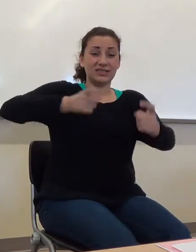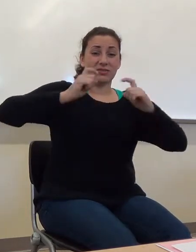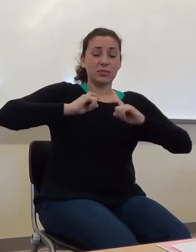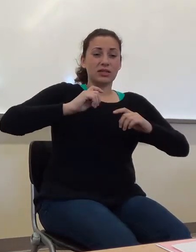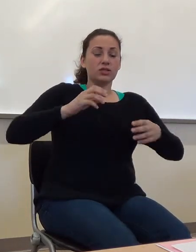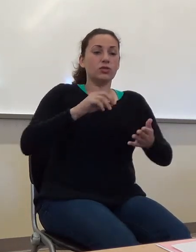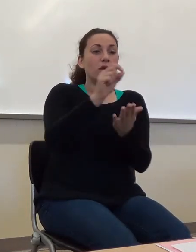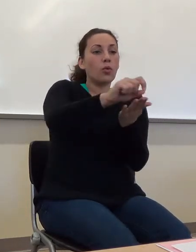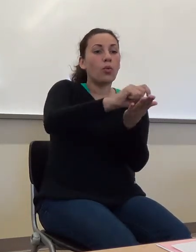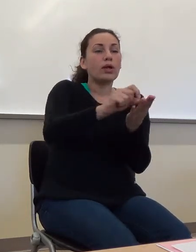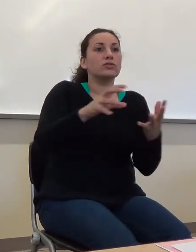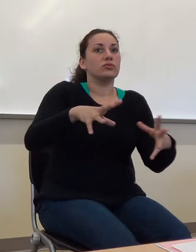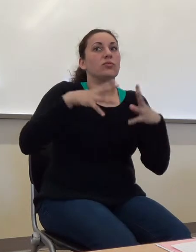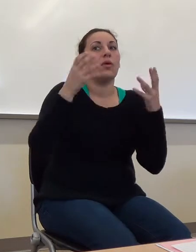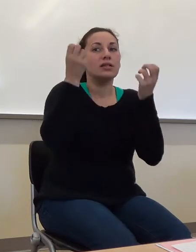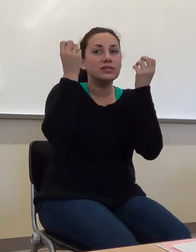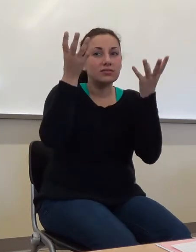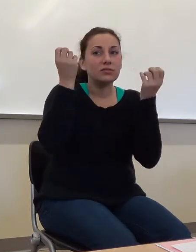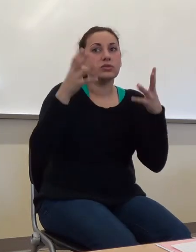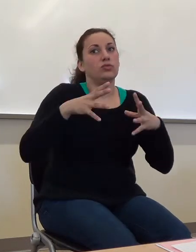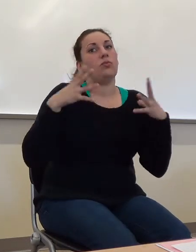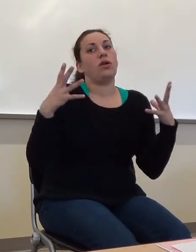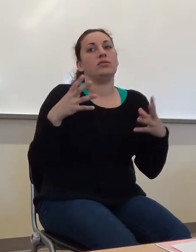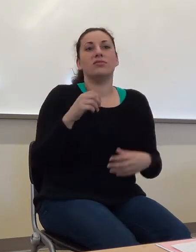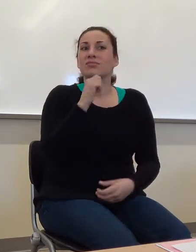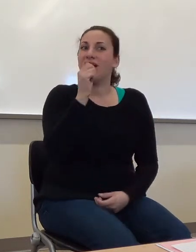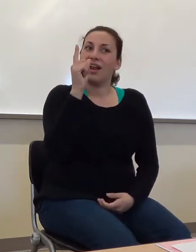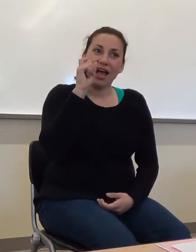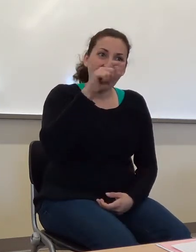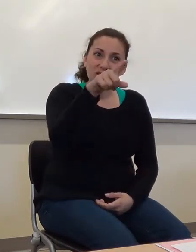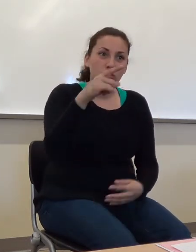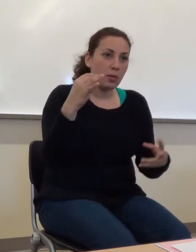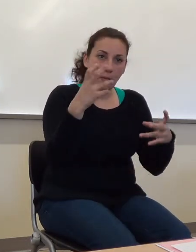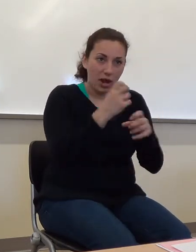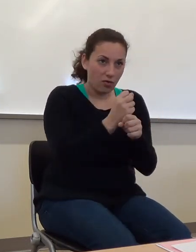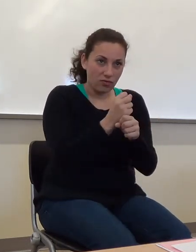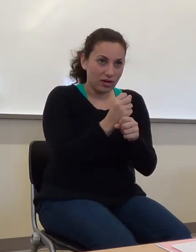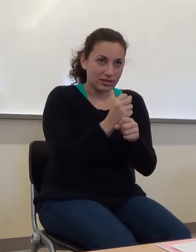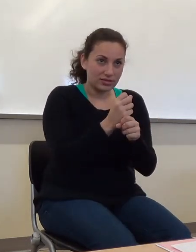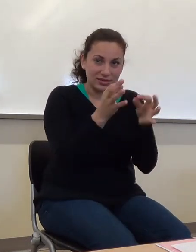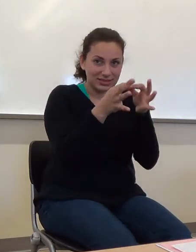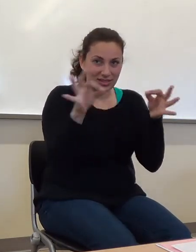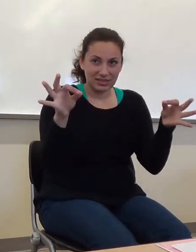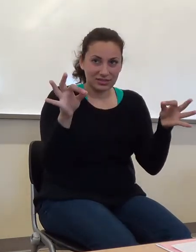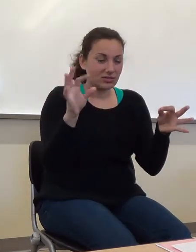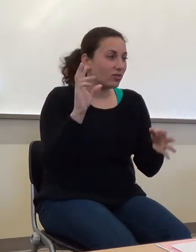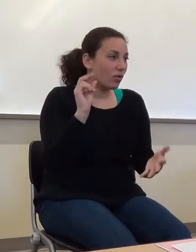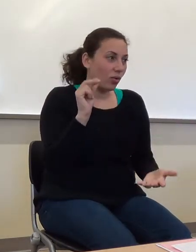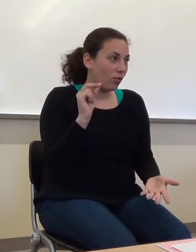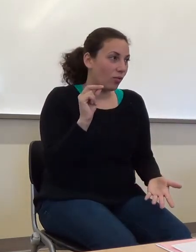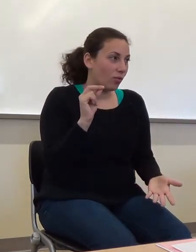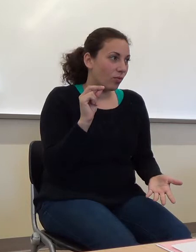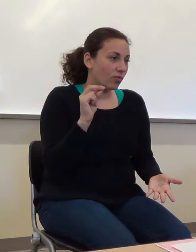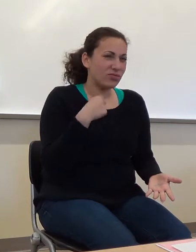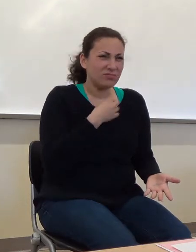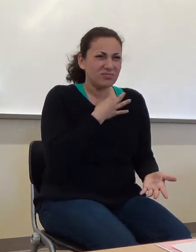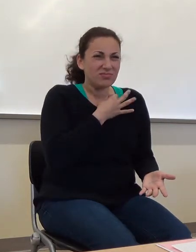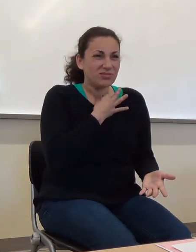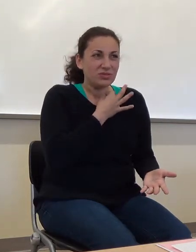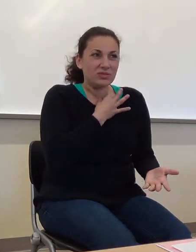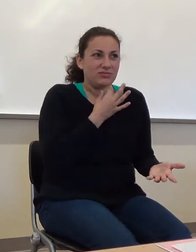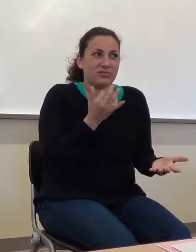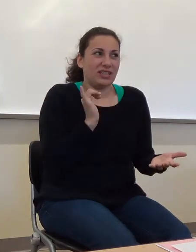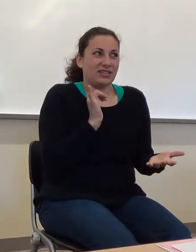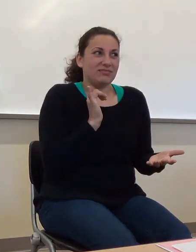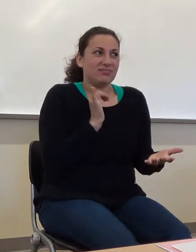much information here. This isn't asking you to paraphrase the sentence. That's what I'm wondering. Some